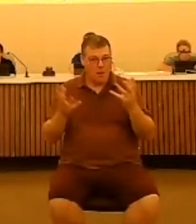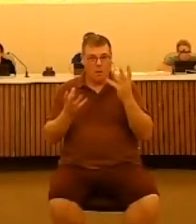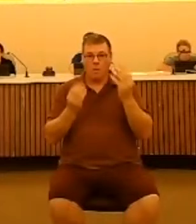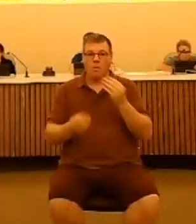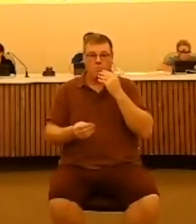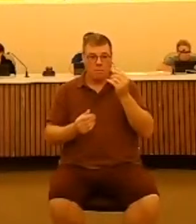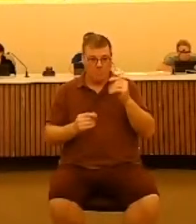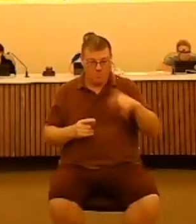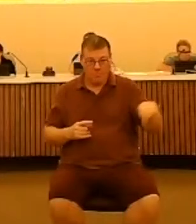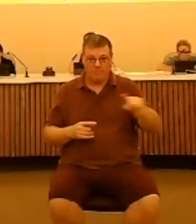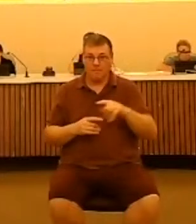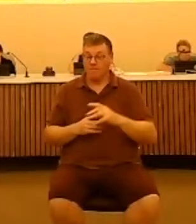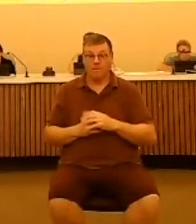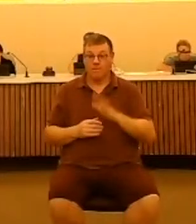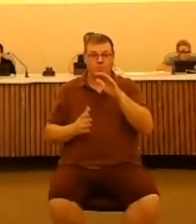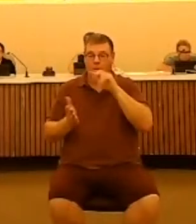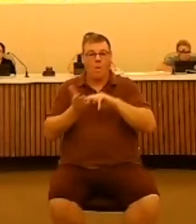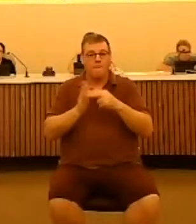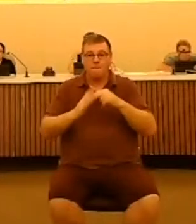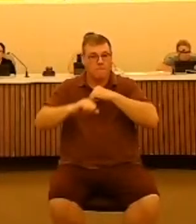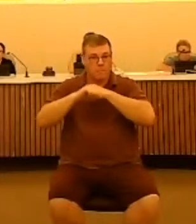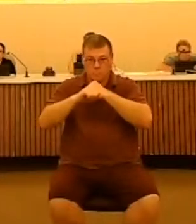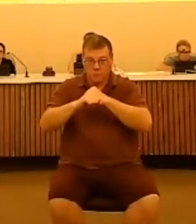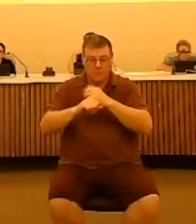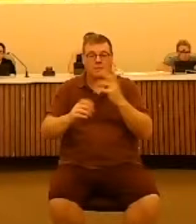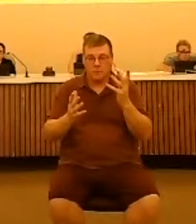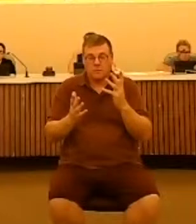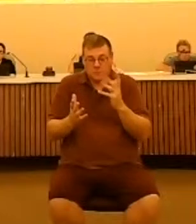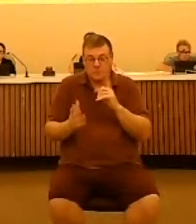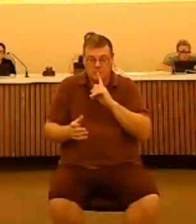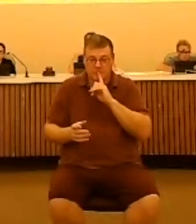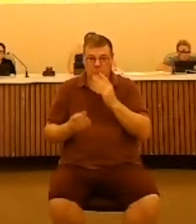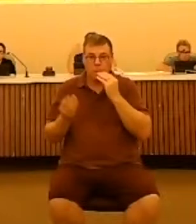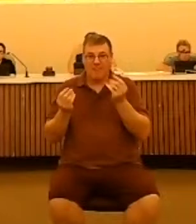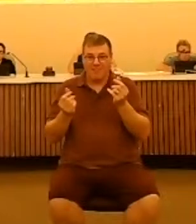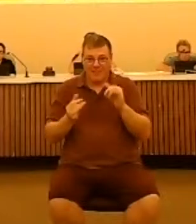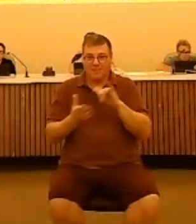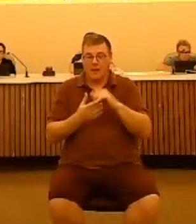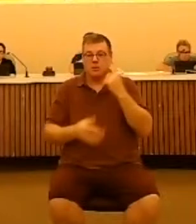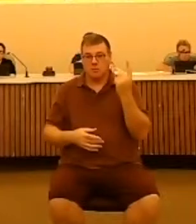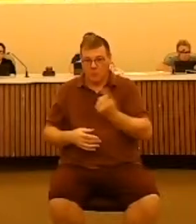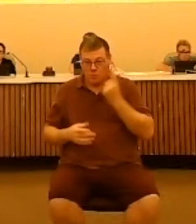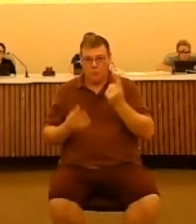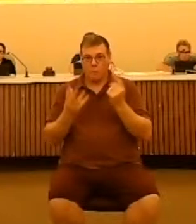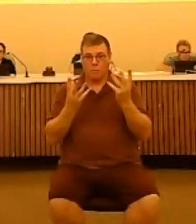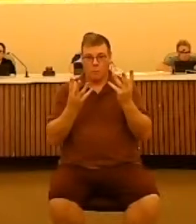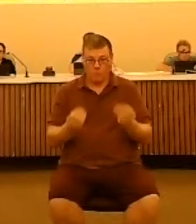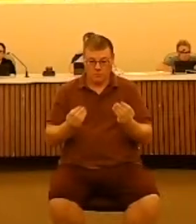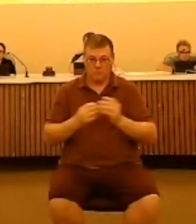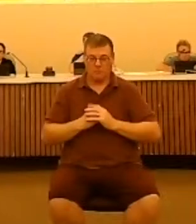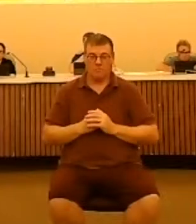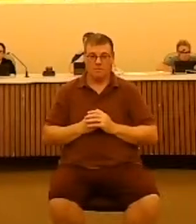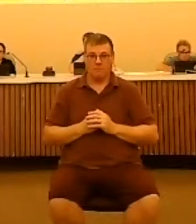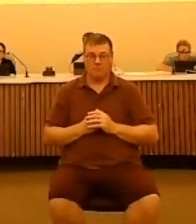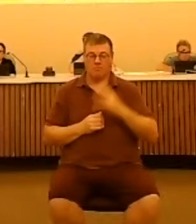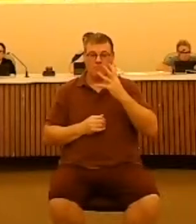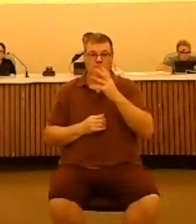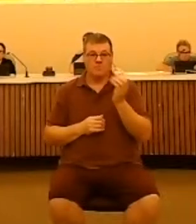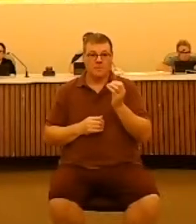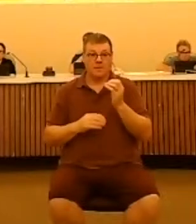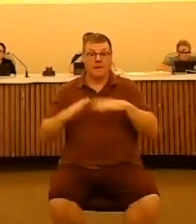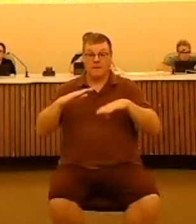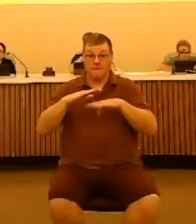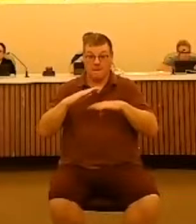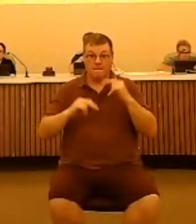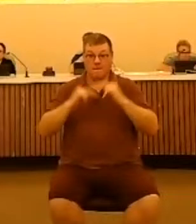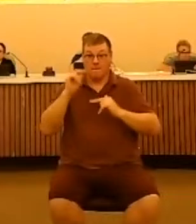around there. And I don't mean just protected wetlands. I mean just literally land that is wet. Yeah. And they basically, built